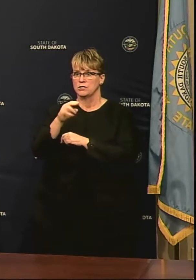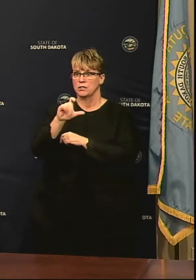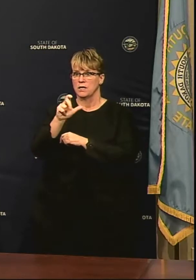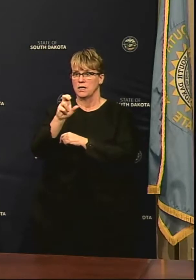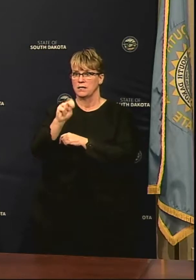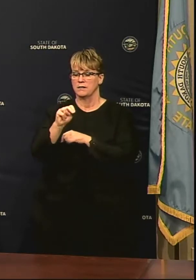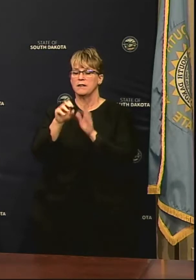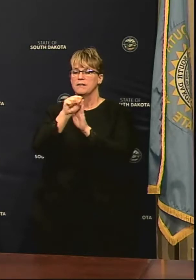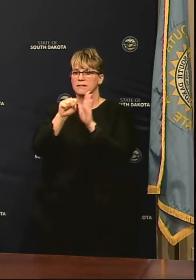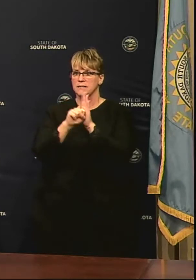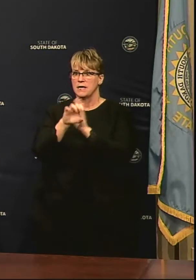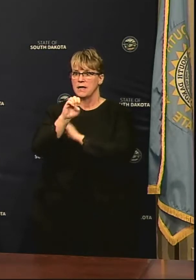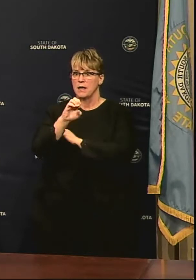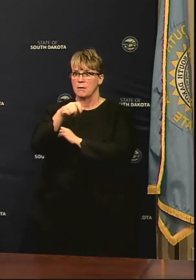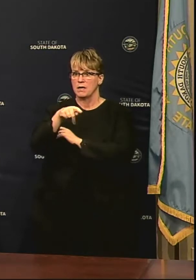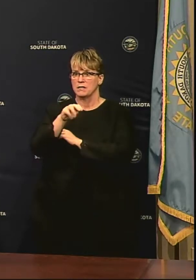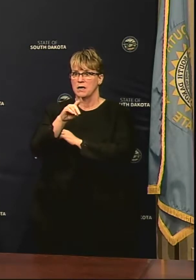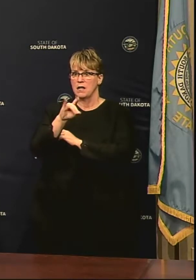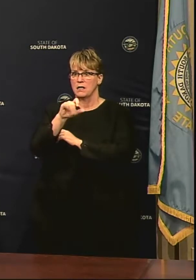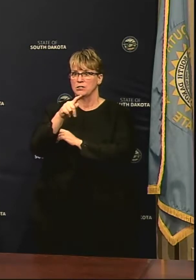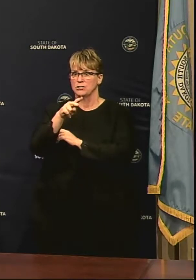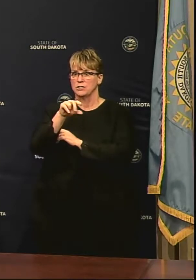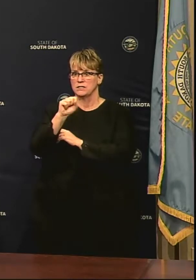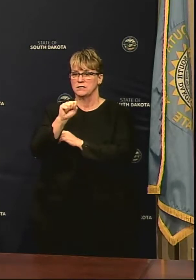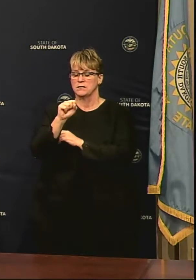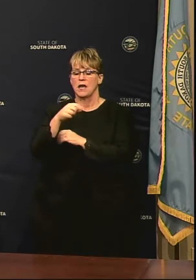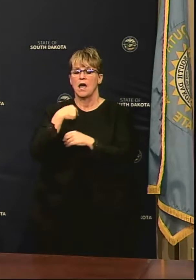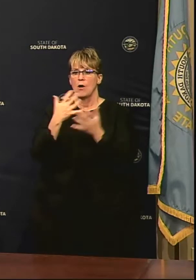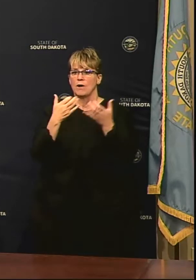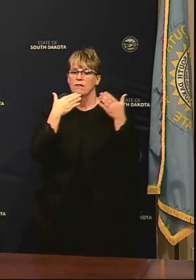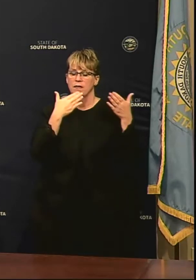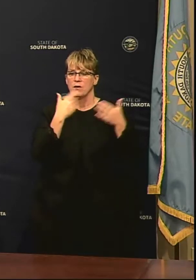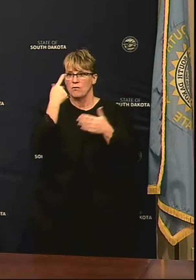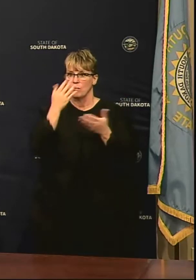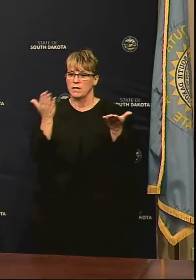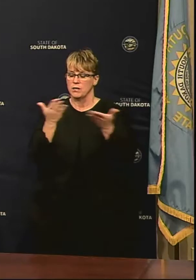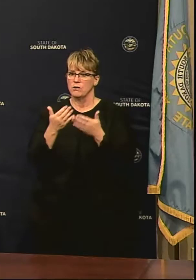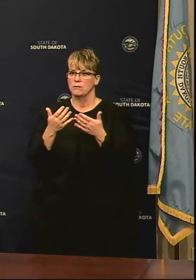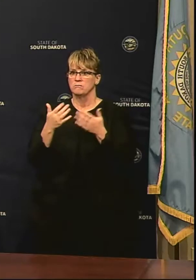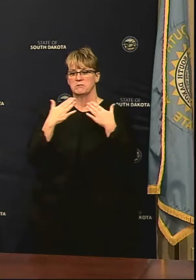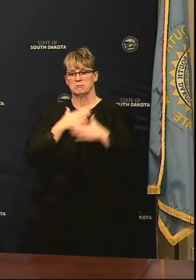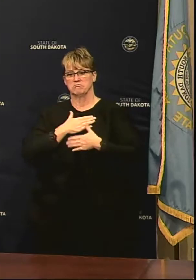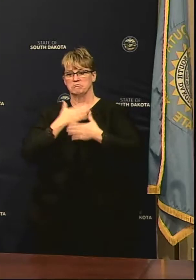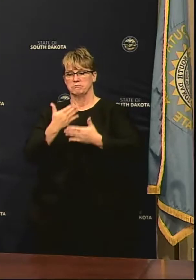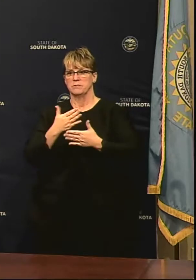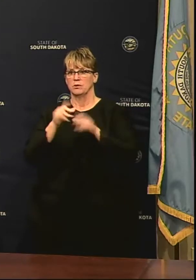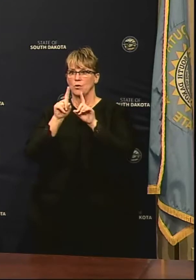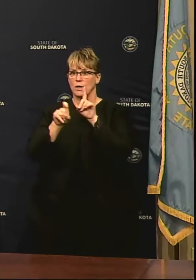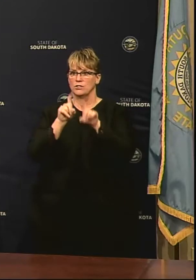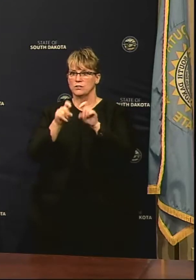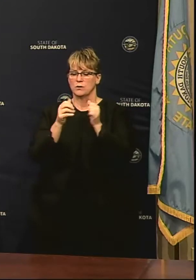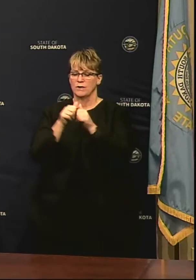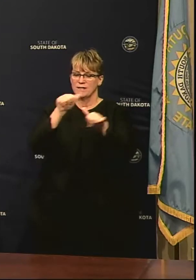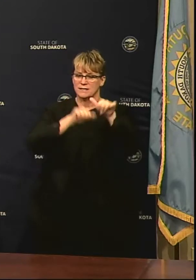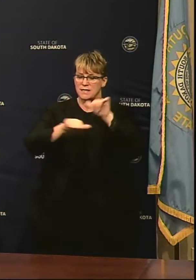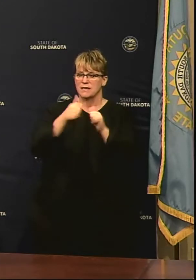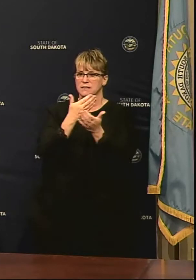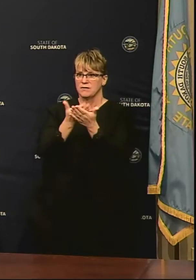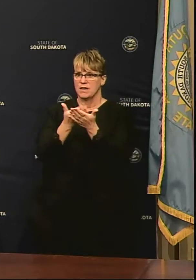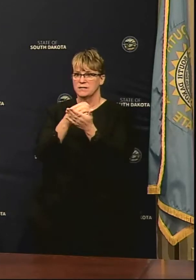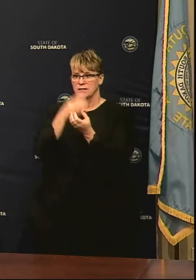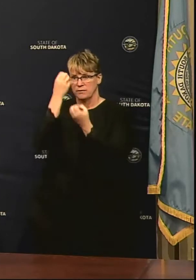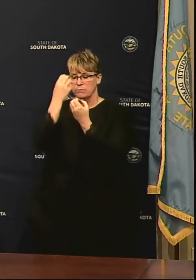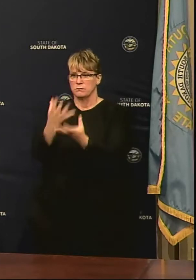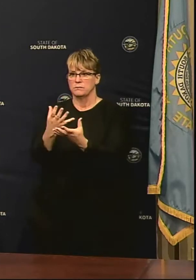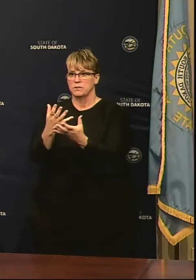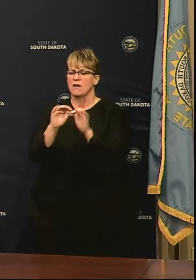is our state epidemiologist. I want to thank them for consistently being here and being willing to take questions on the science and the facts and the